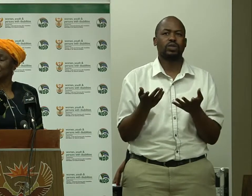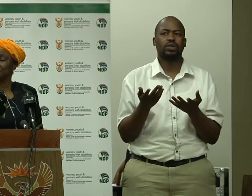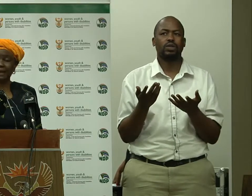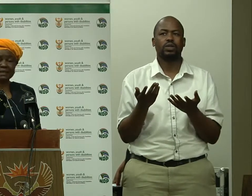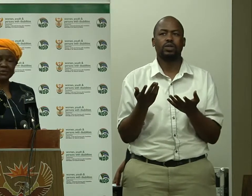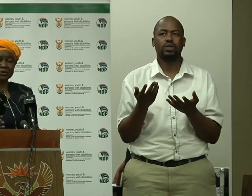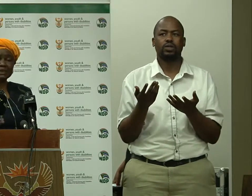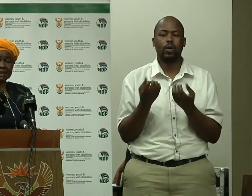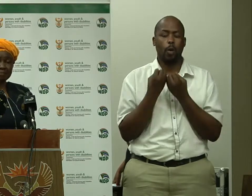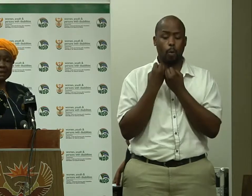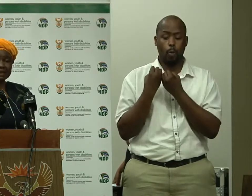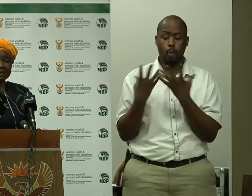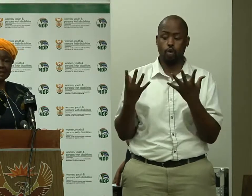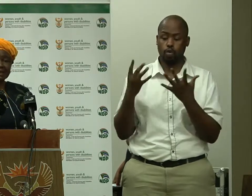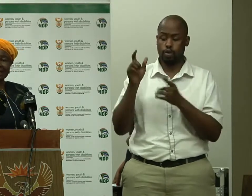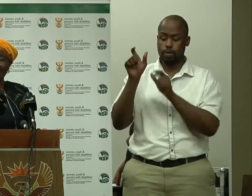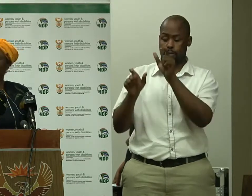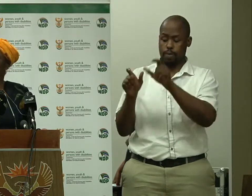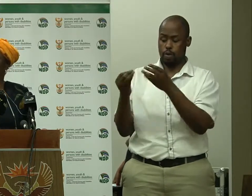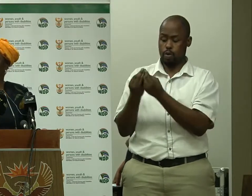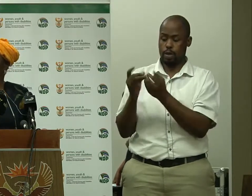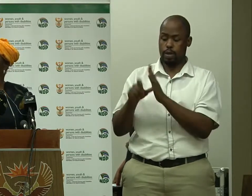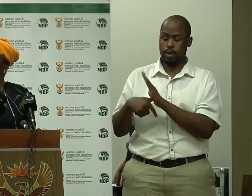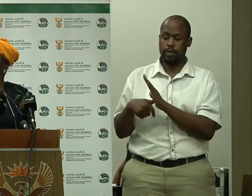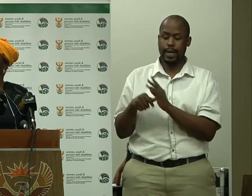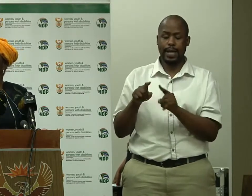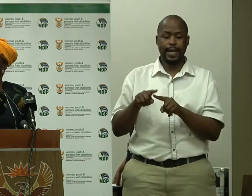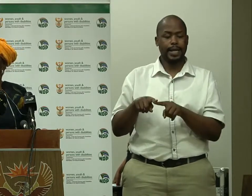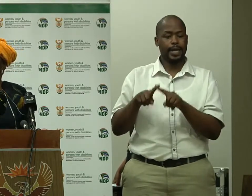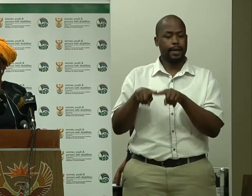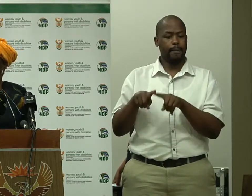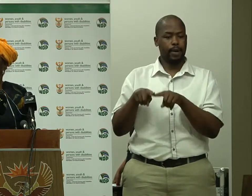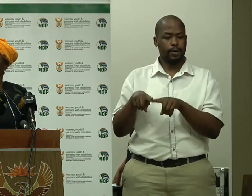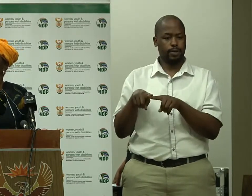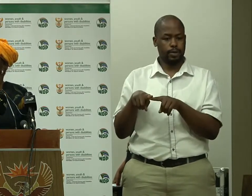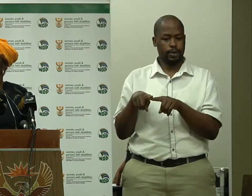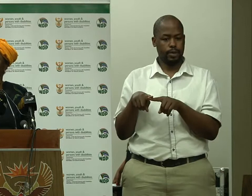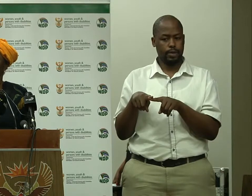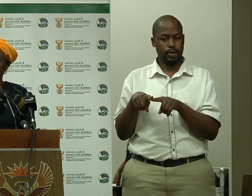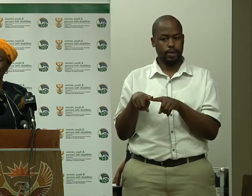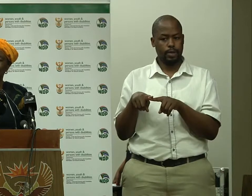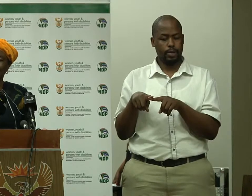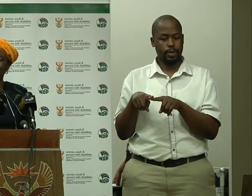most persons with disability, they relied on